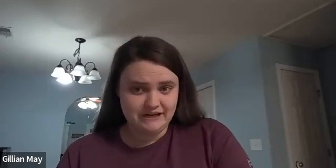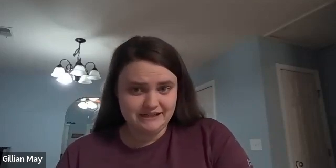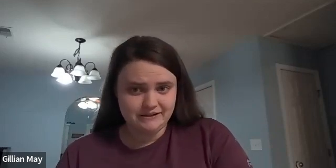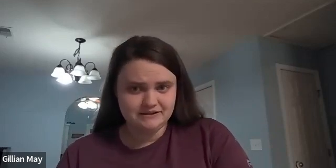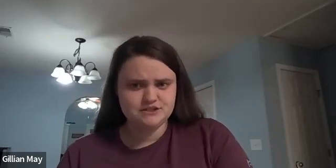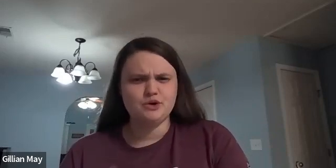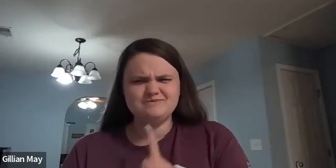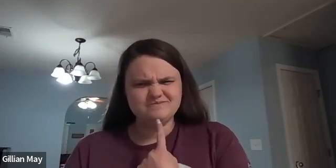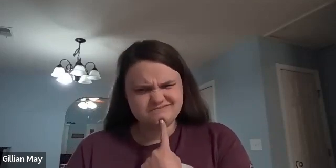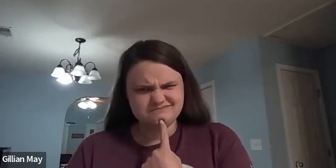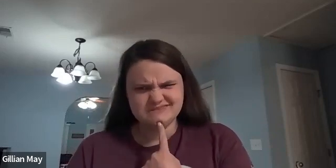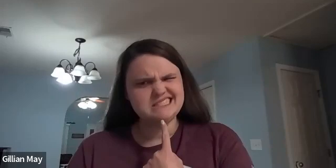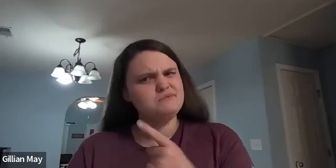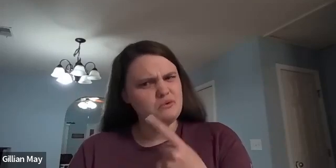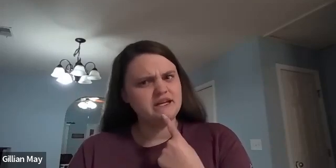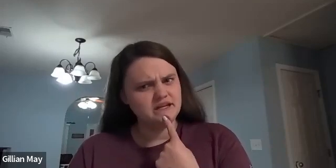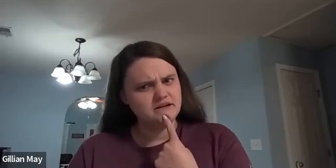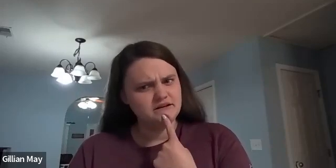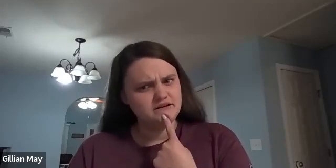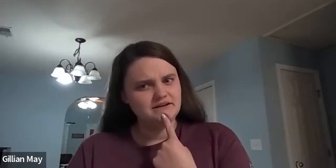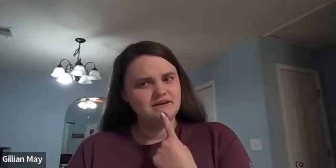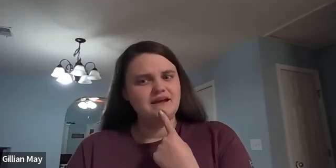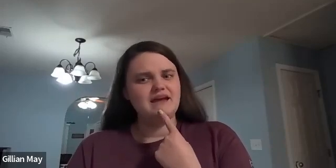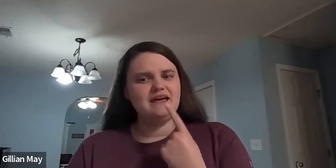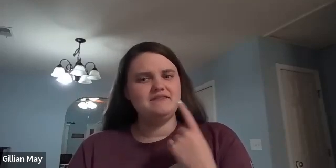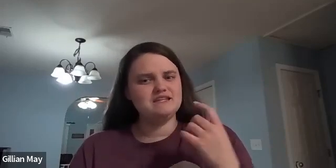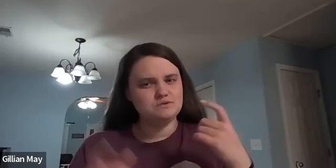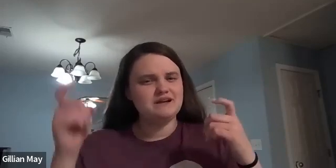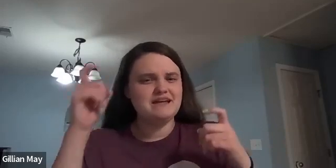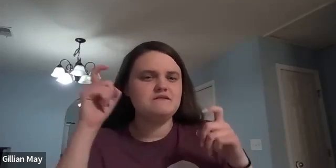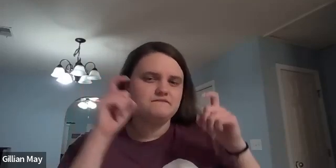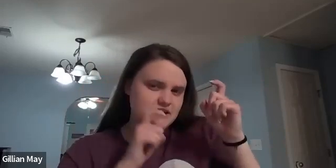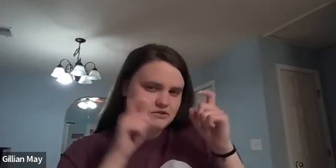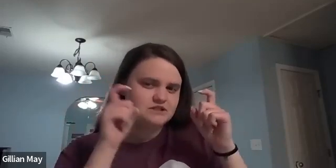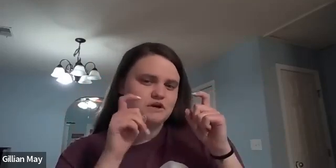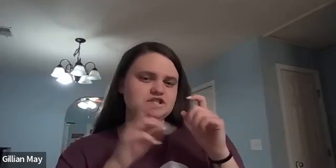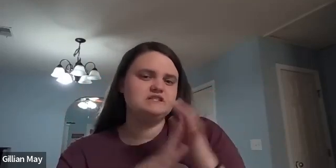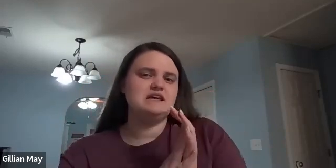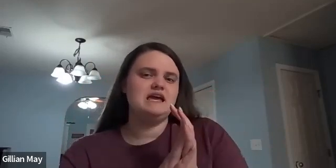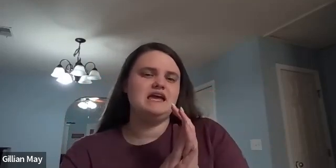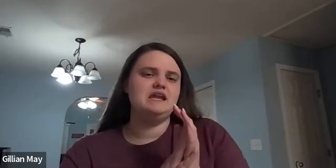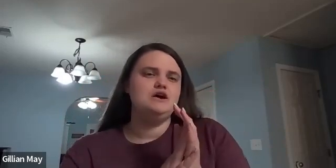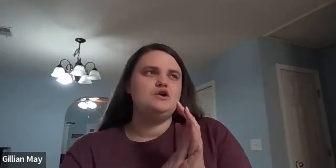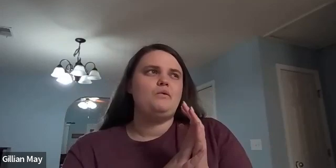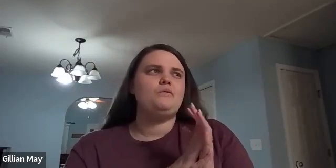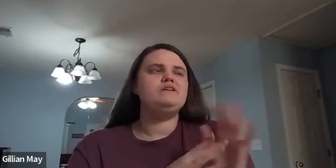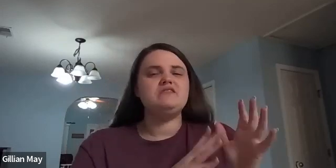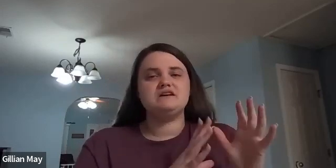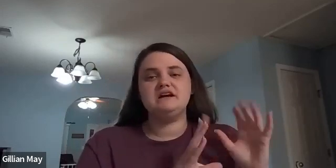disappointed. So disappointed. And that's where, again, the facial expressions and really the kind of